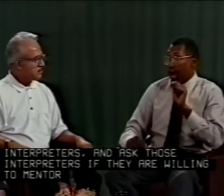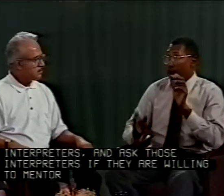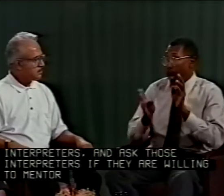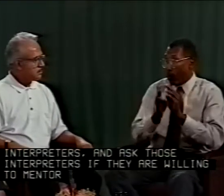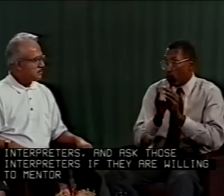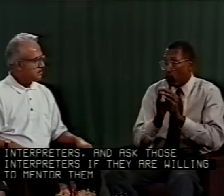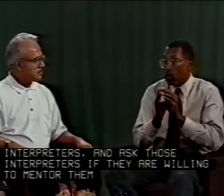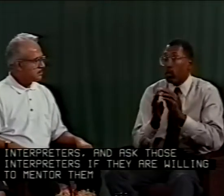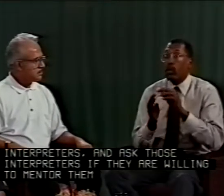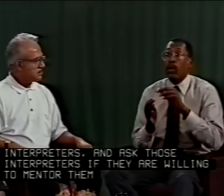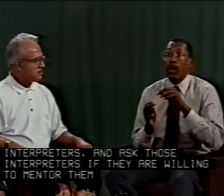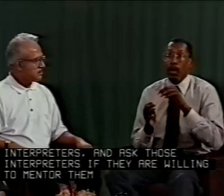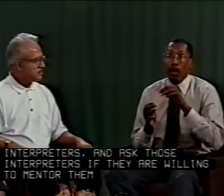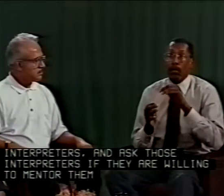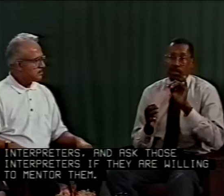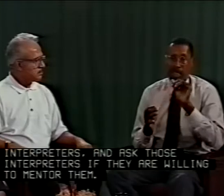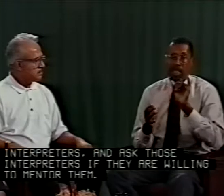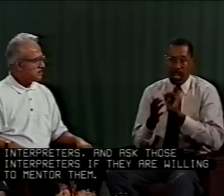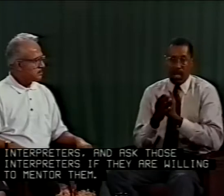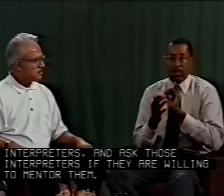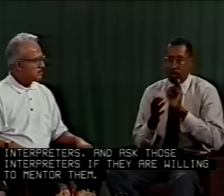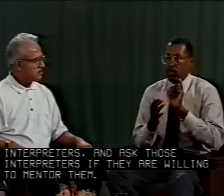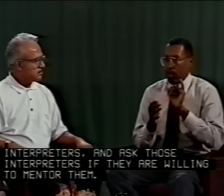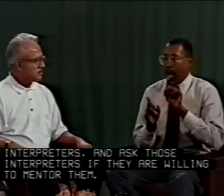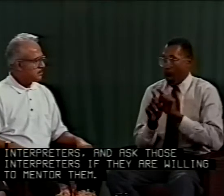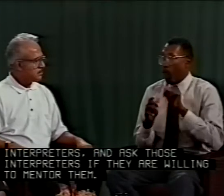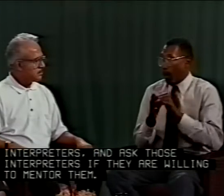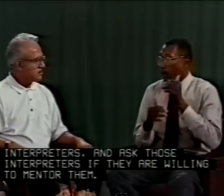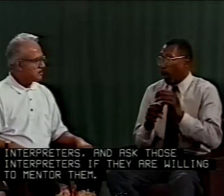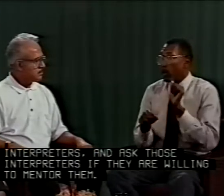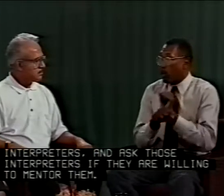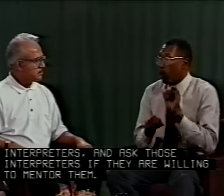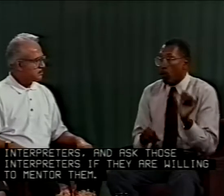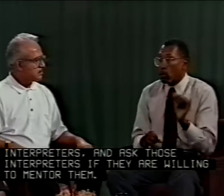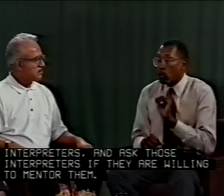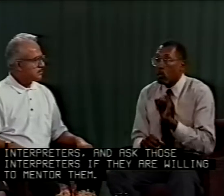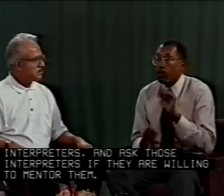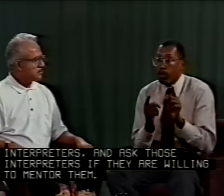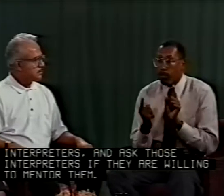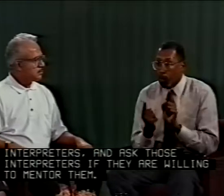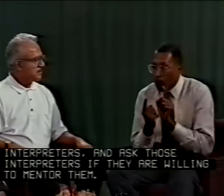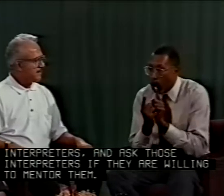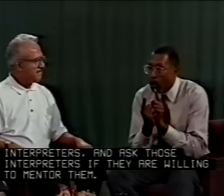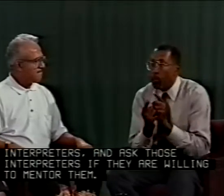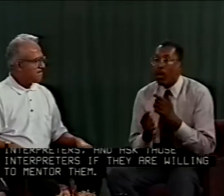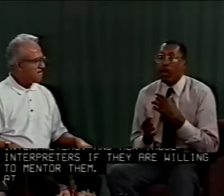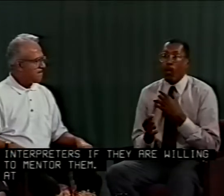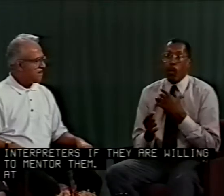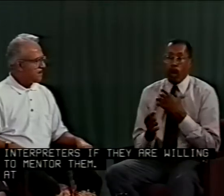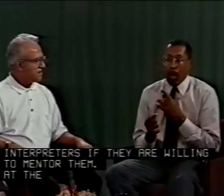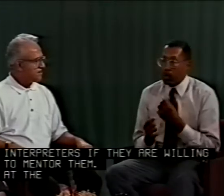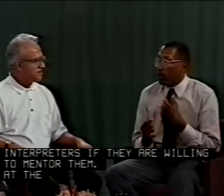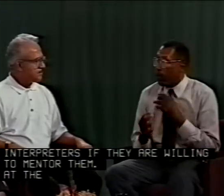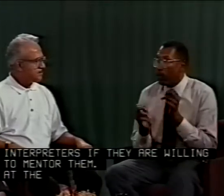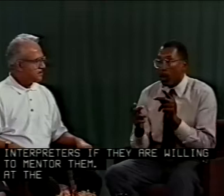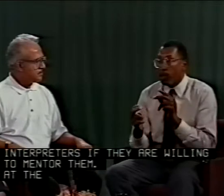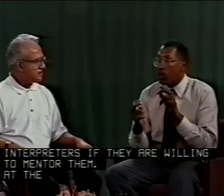At the NBDA conference, that was how the process worked. They would